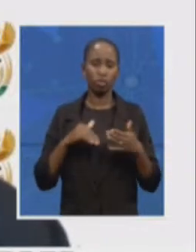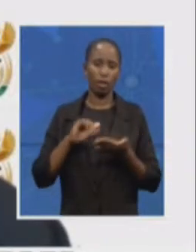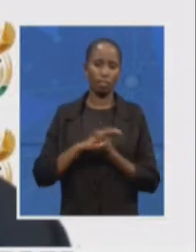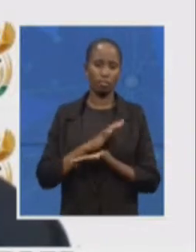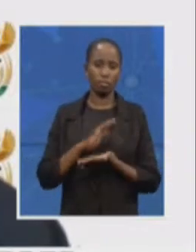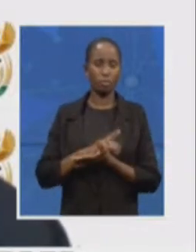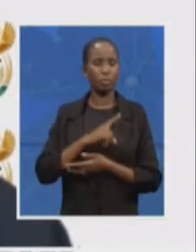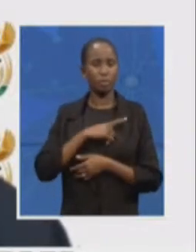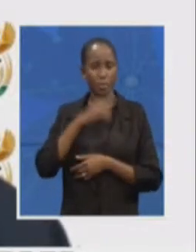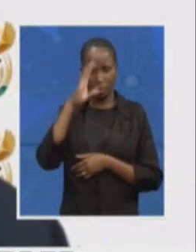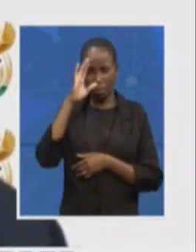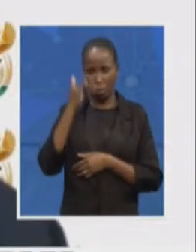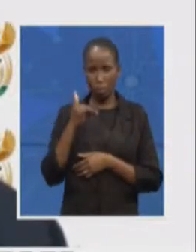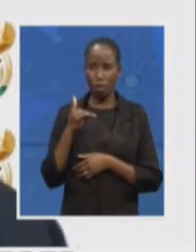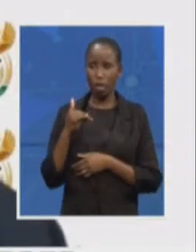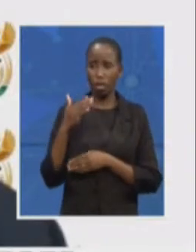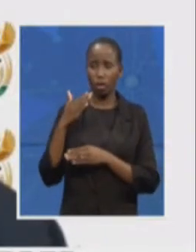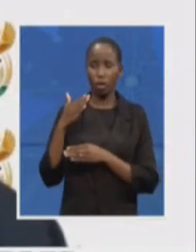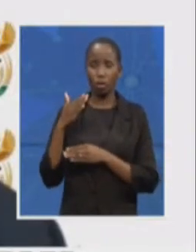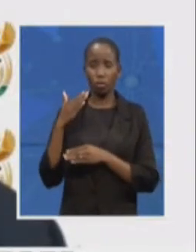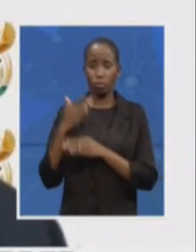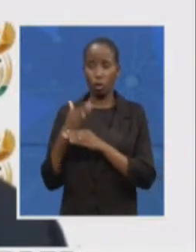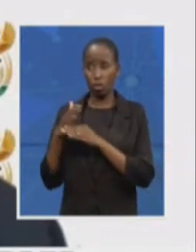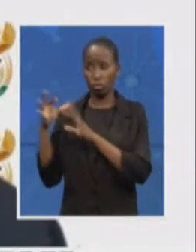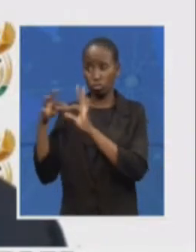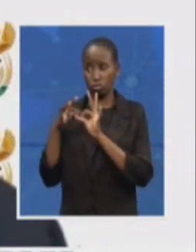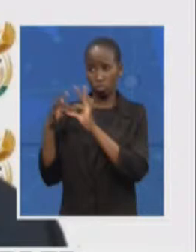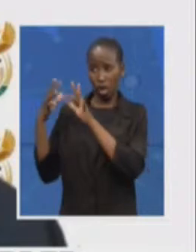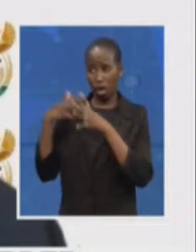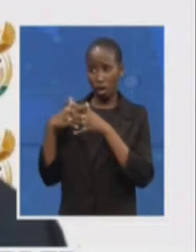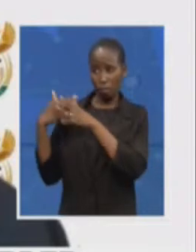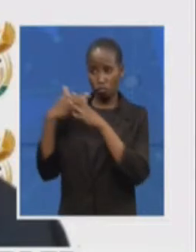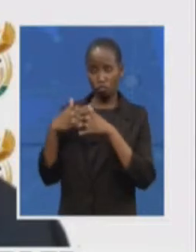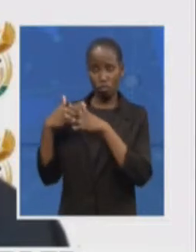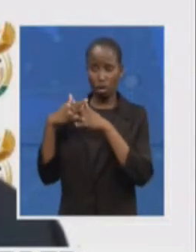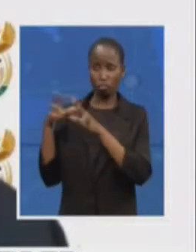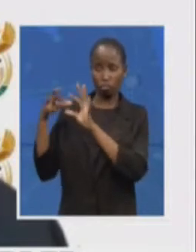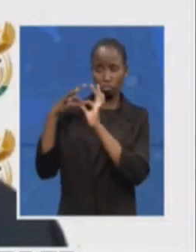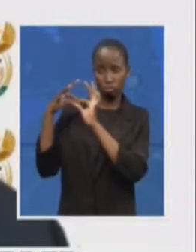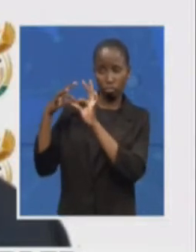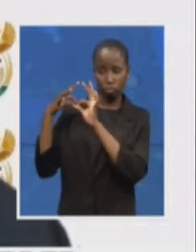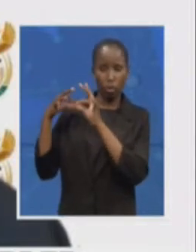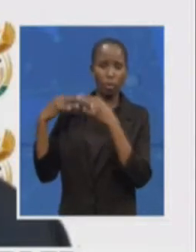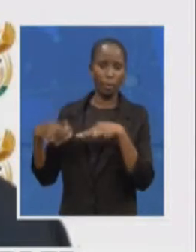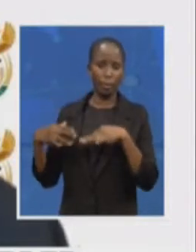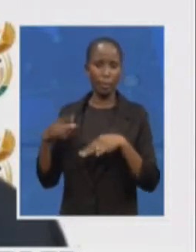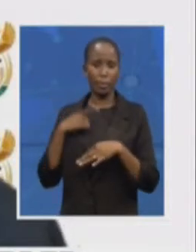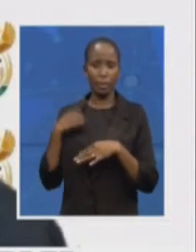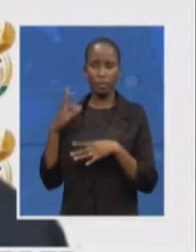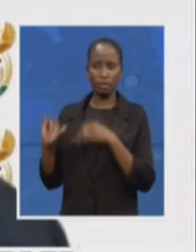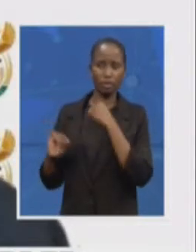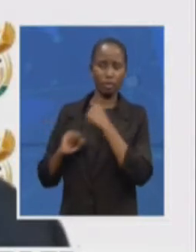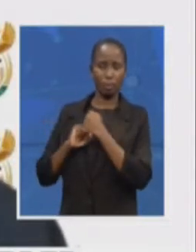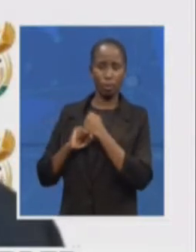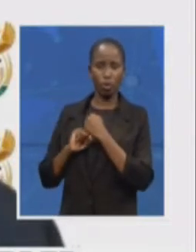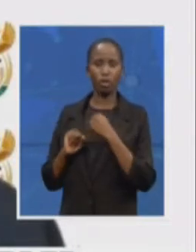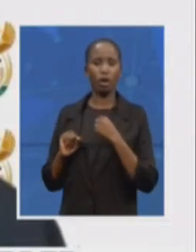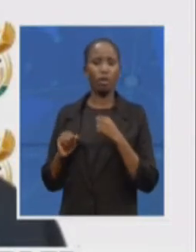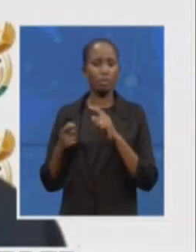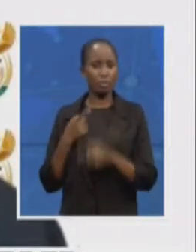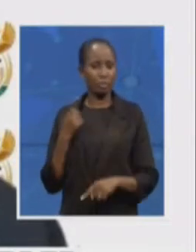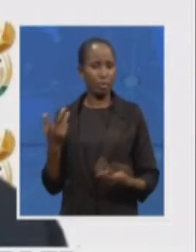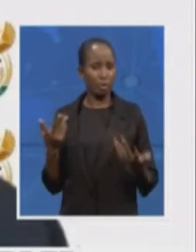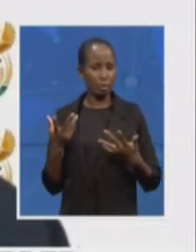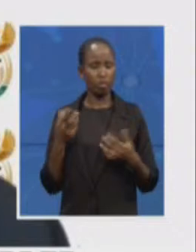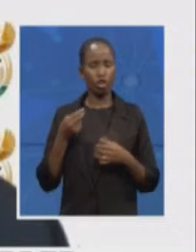supporting us in the fight against HIV and AIDS through the PEPFAR. We get quite a good financial support from them, and